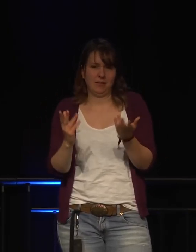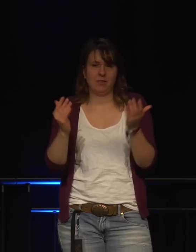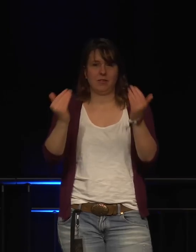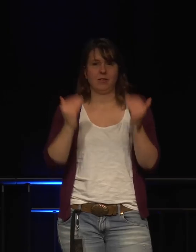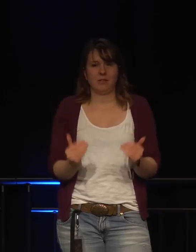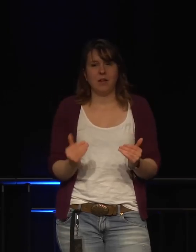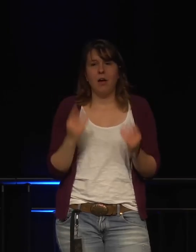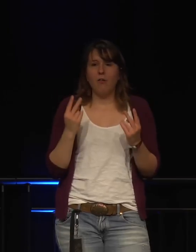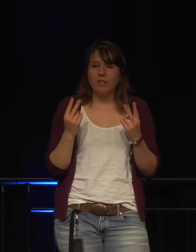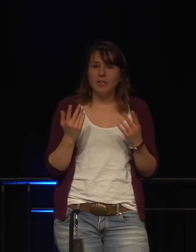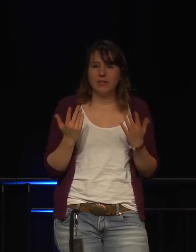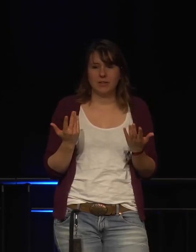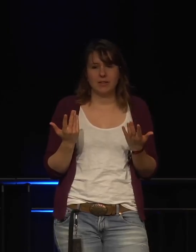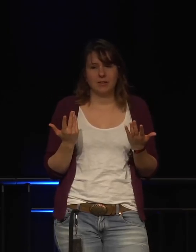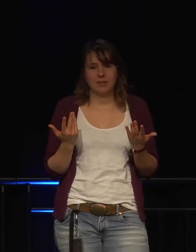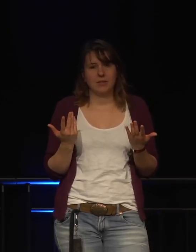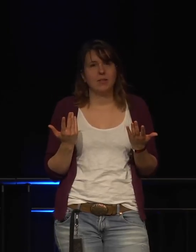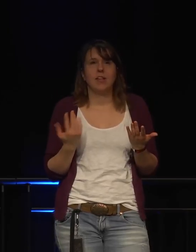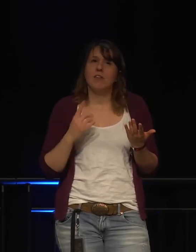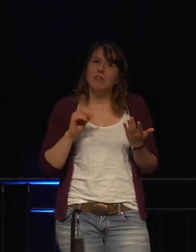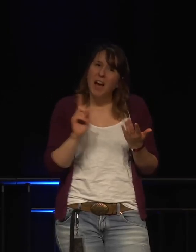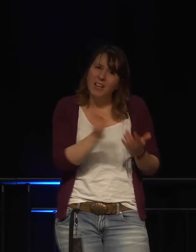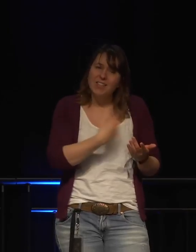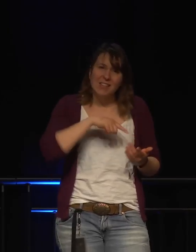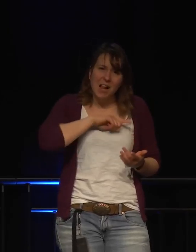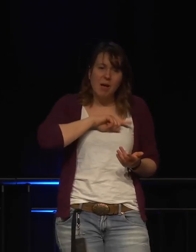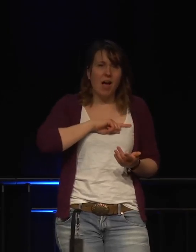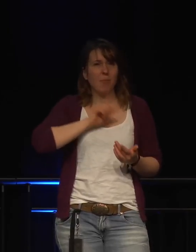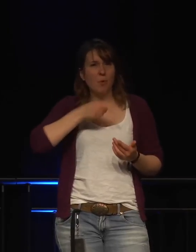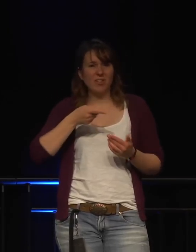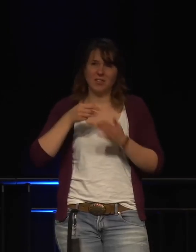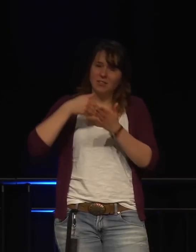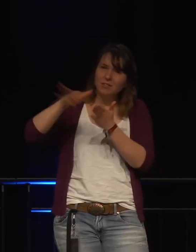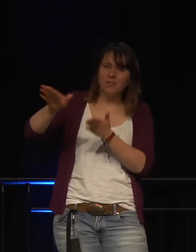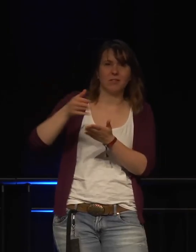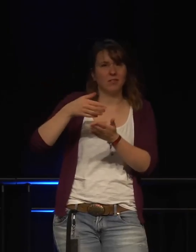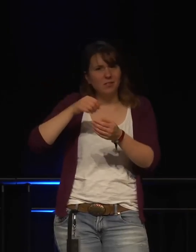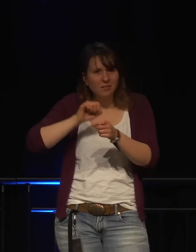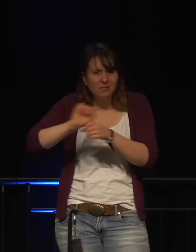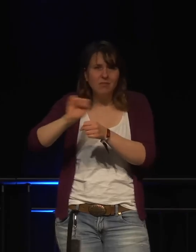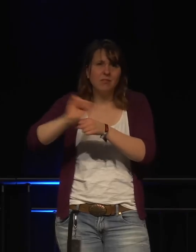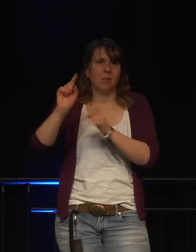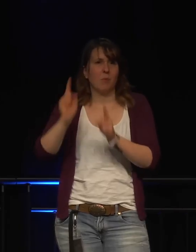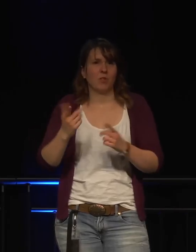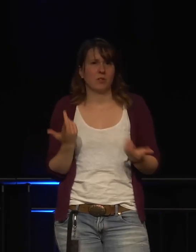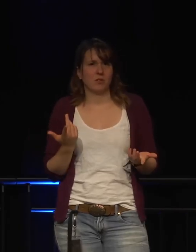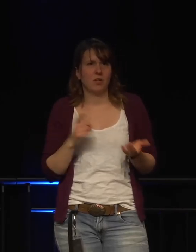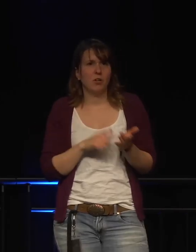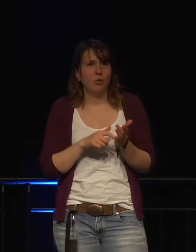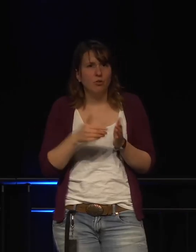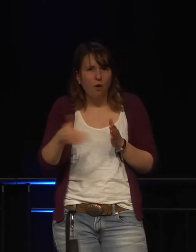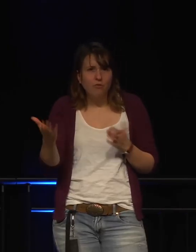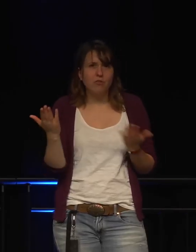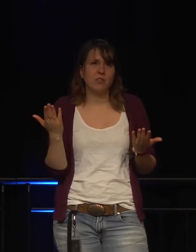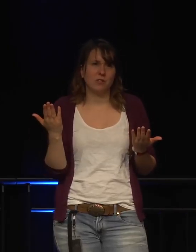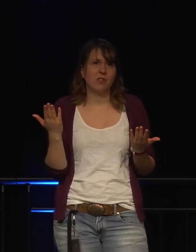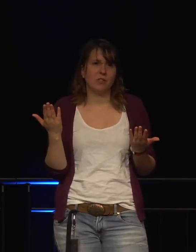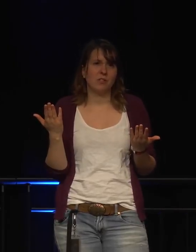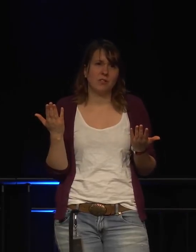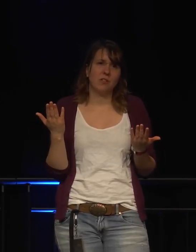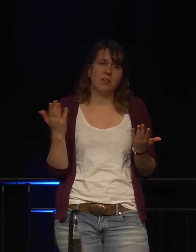And they should provide the security researchers with email addresses where